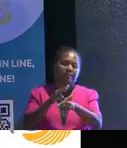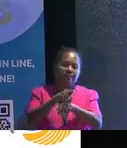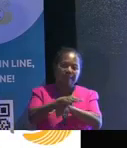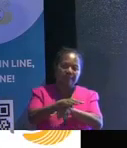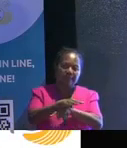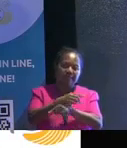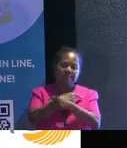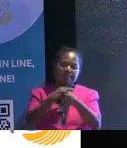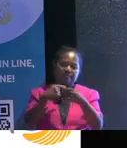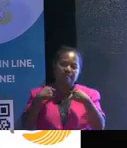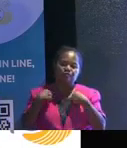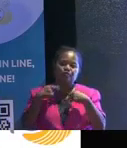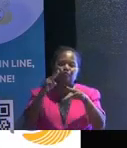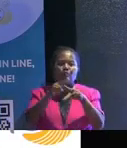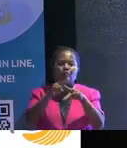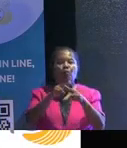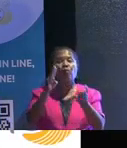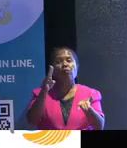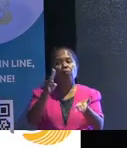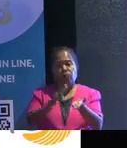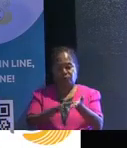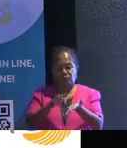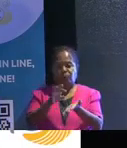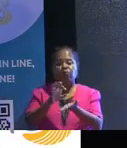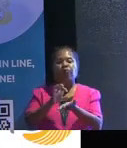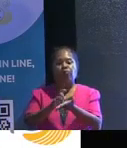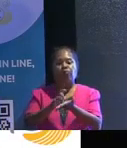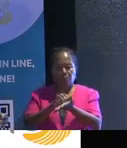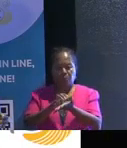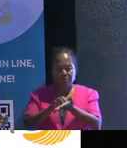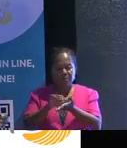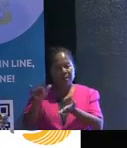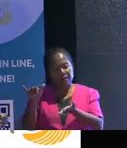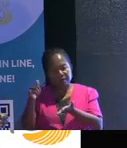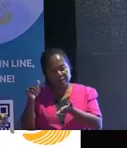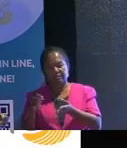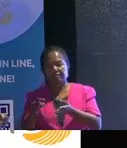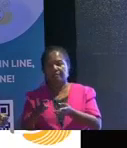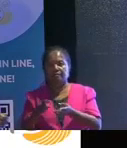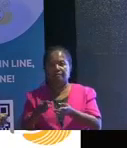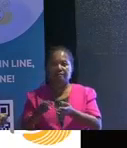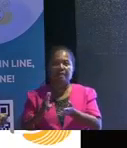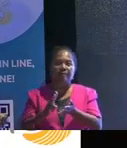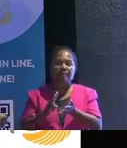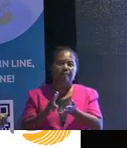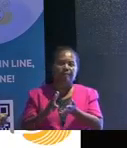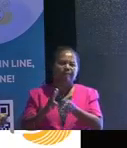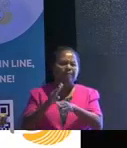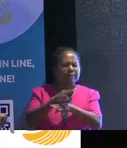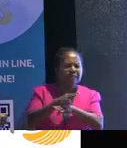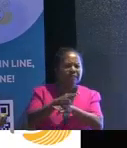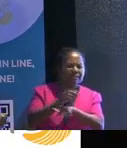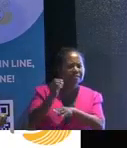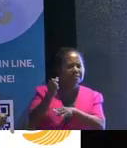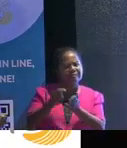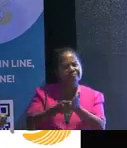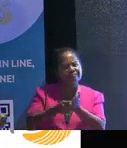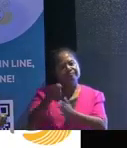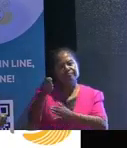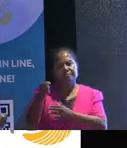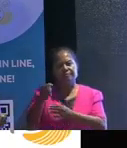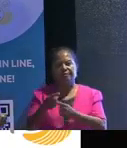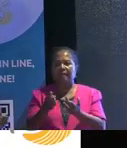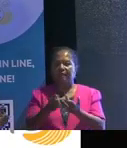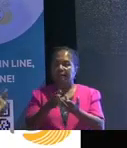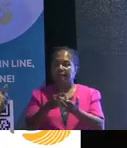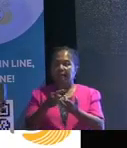a fortnightly calculation. Monthly, some people are paid on a monthly basis. Others,